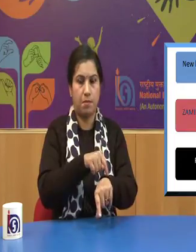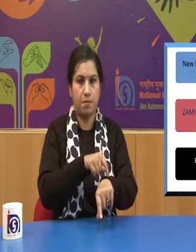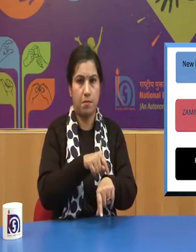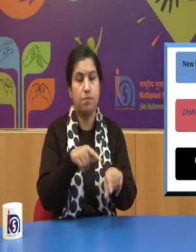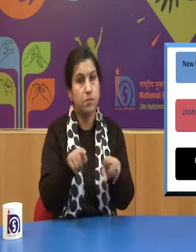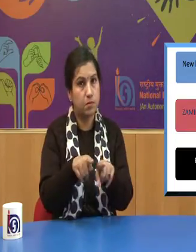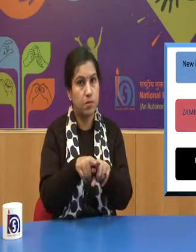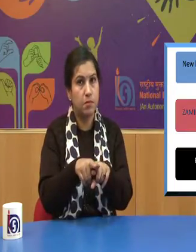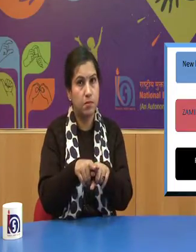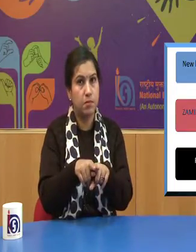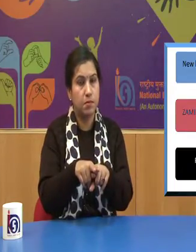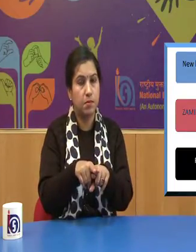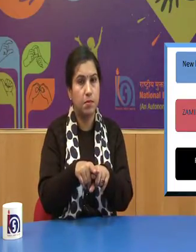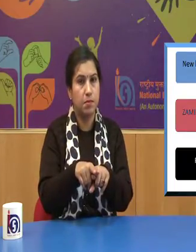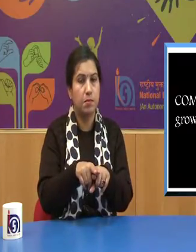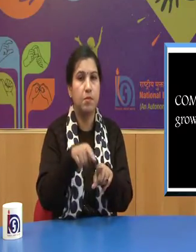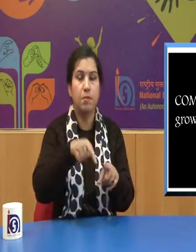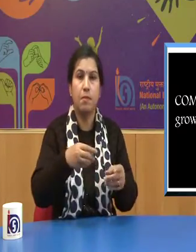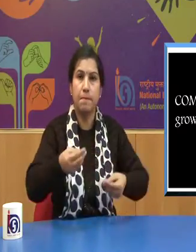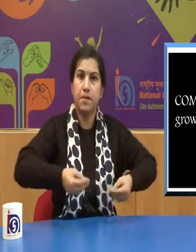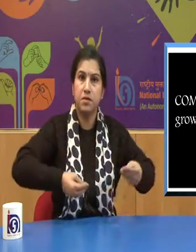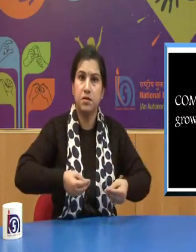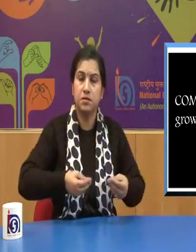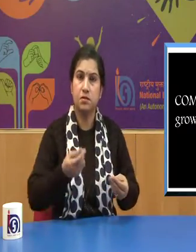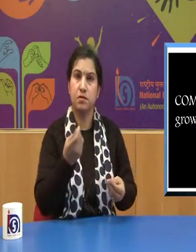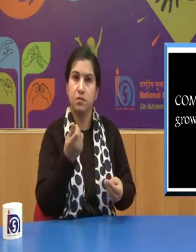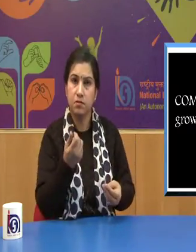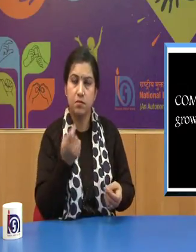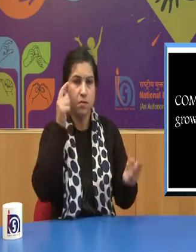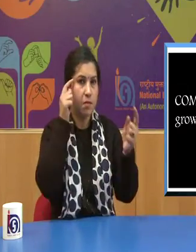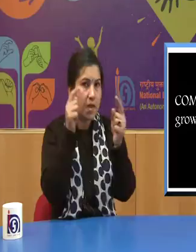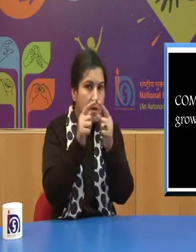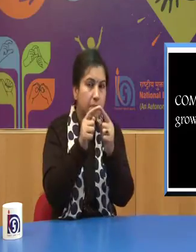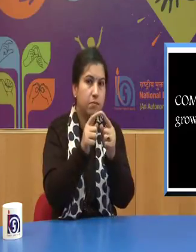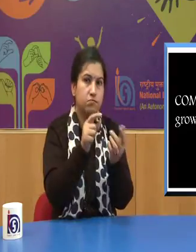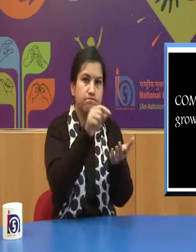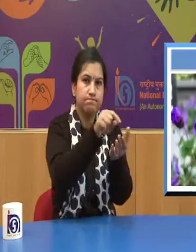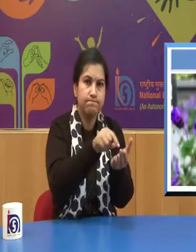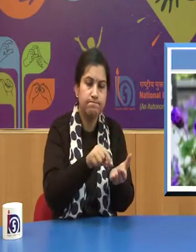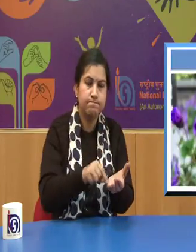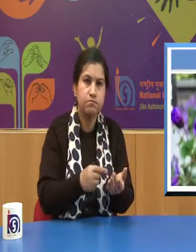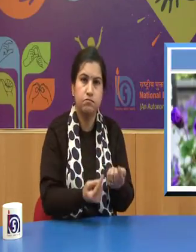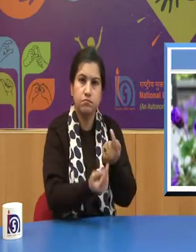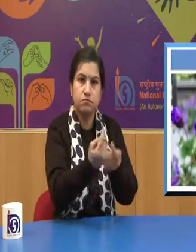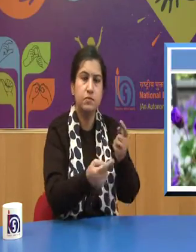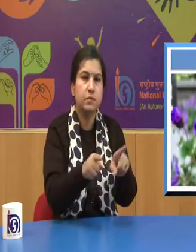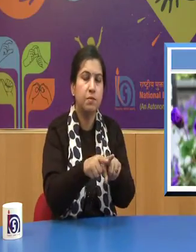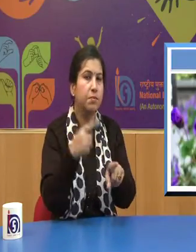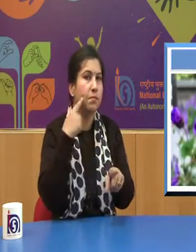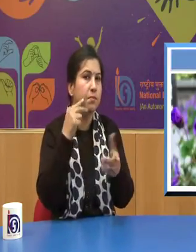and also the commercial crops like indigo,